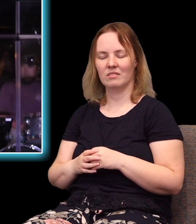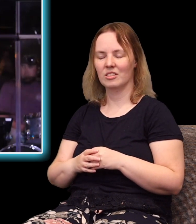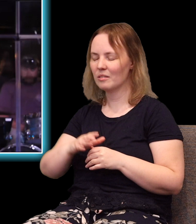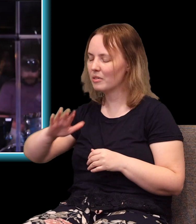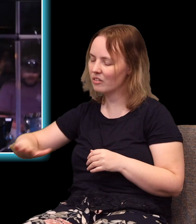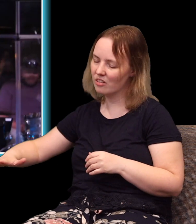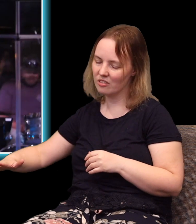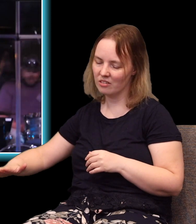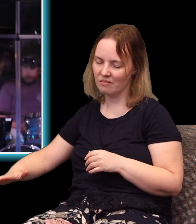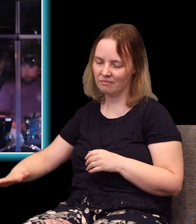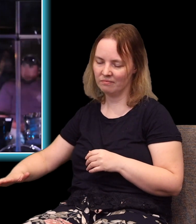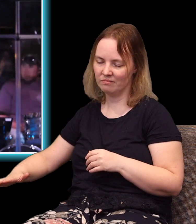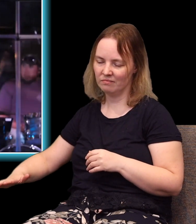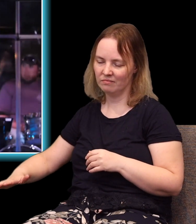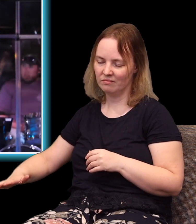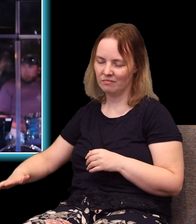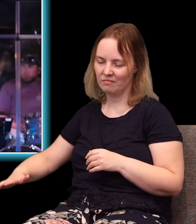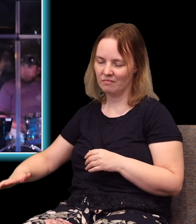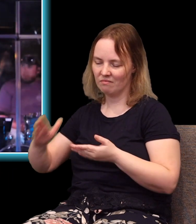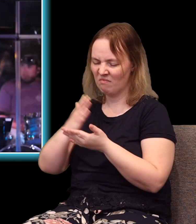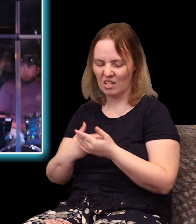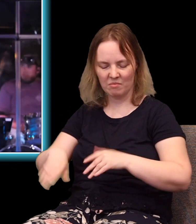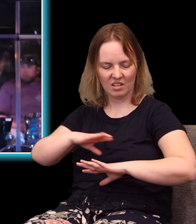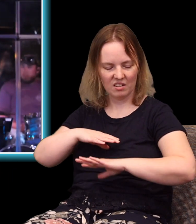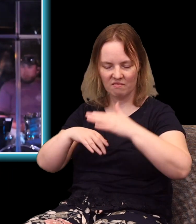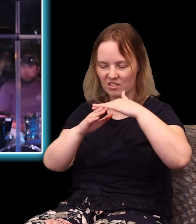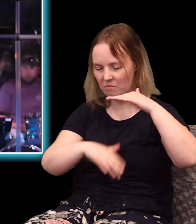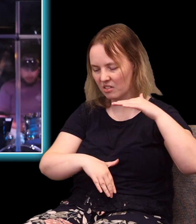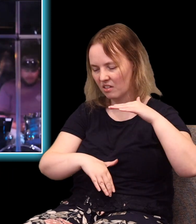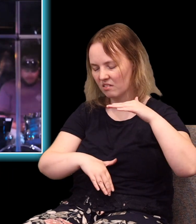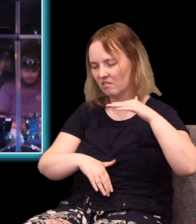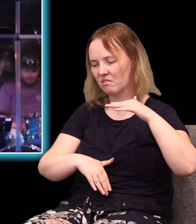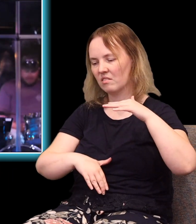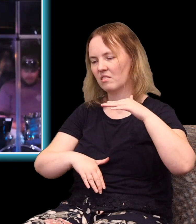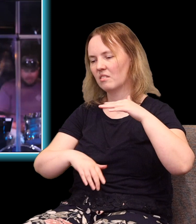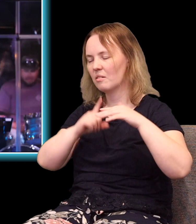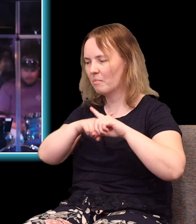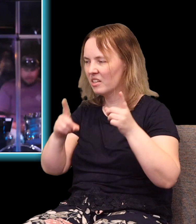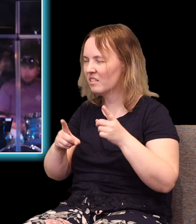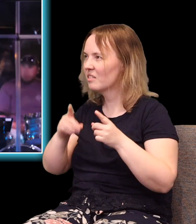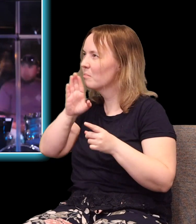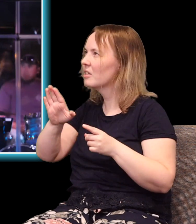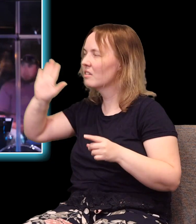Oh, Father, just to be your children. To stop settling for so much less, to be your children.